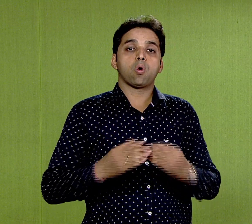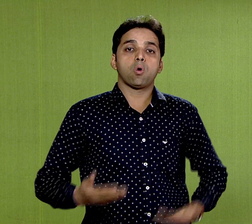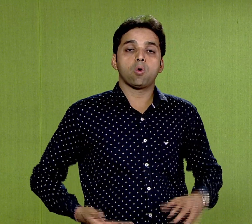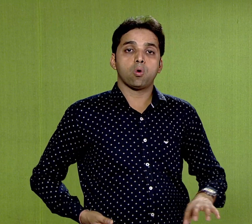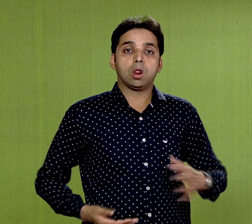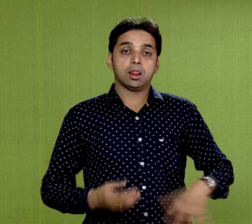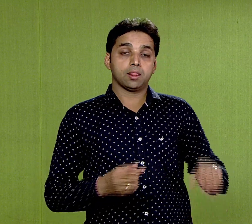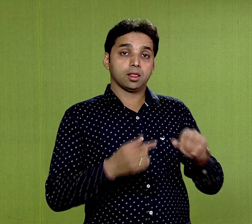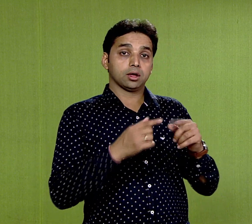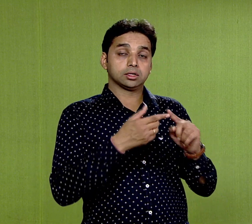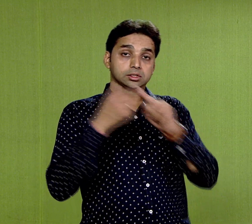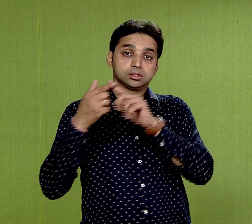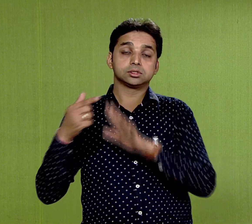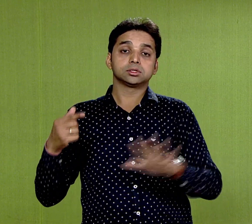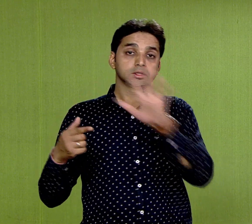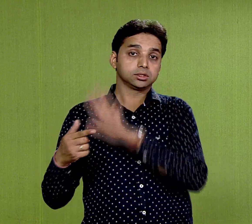were other great centers